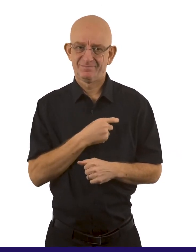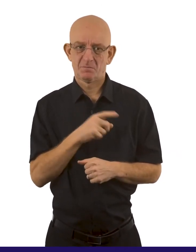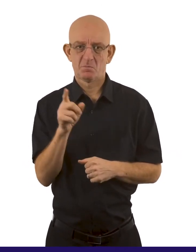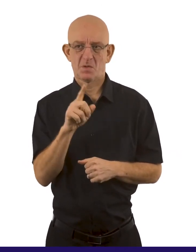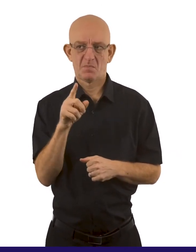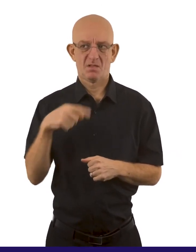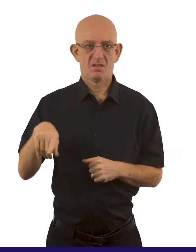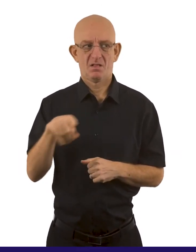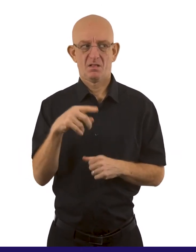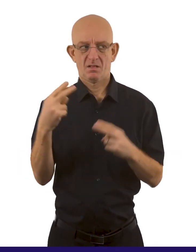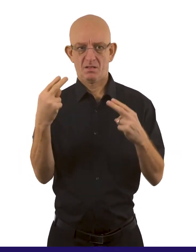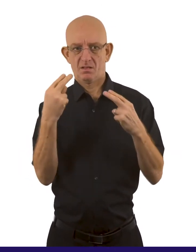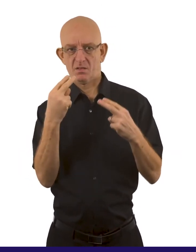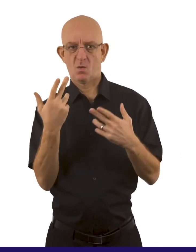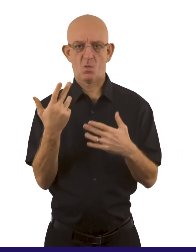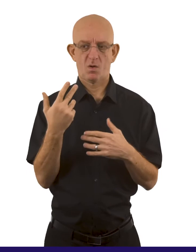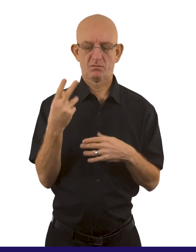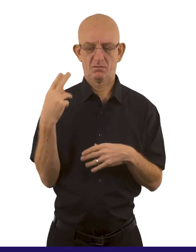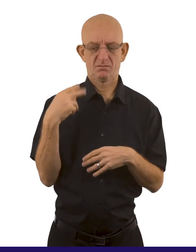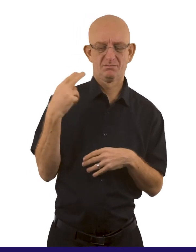Concern about how people will see or treat me.